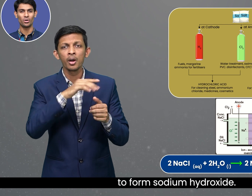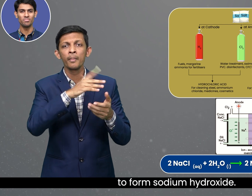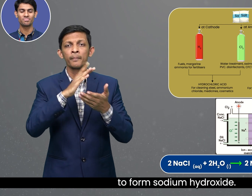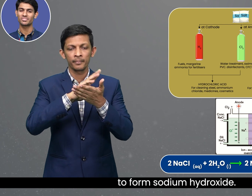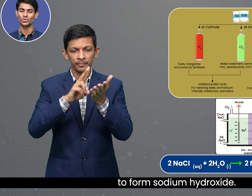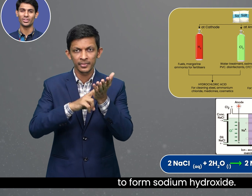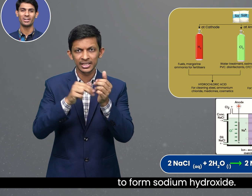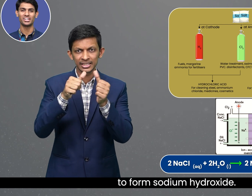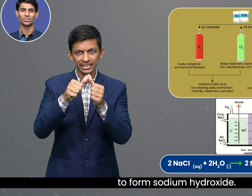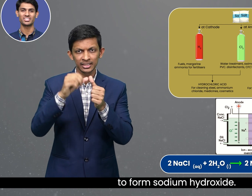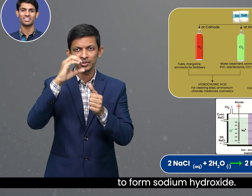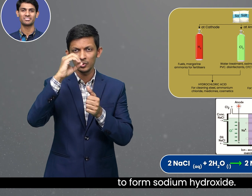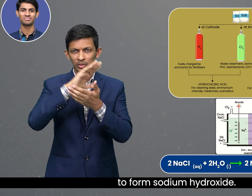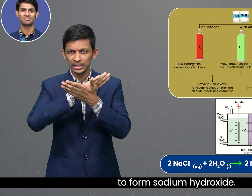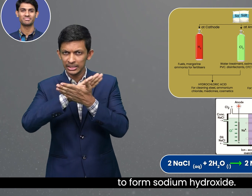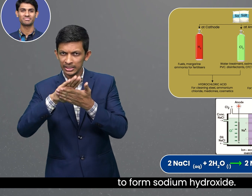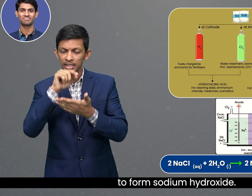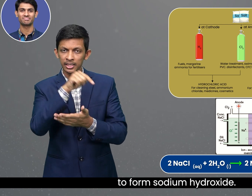to form sodium hydroxide.